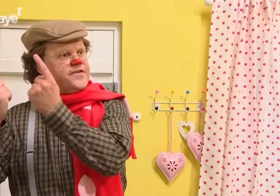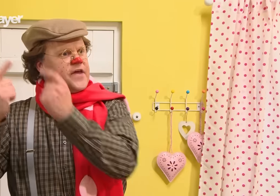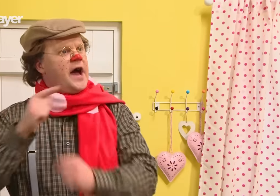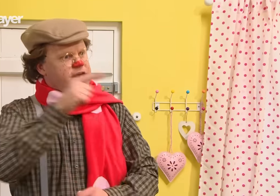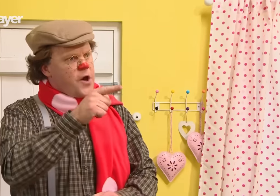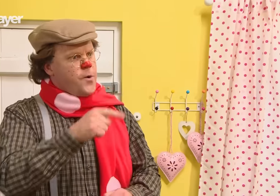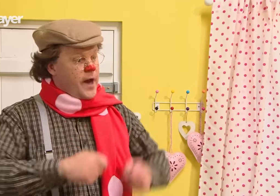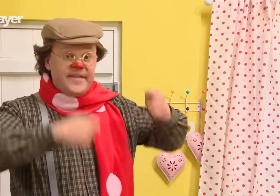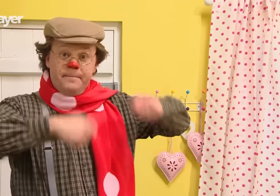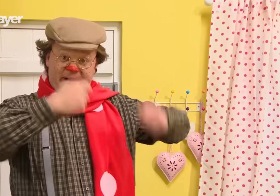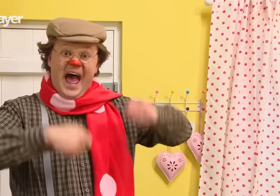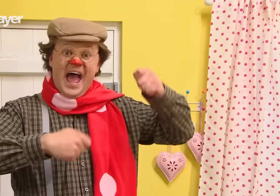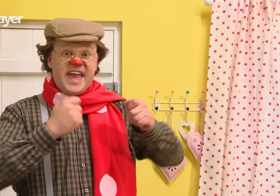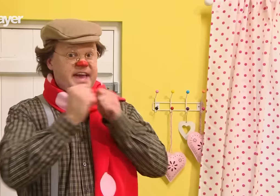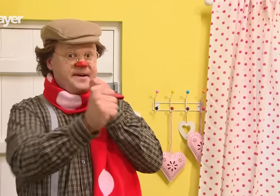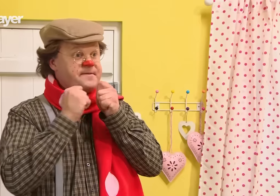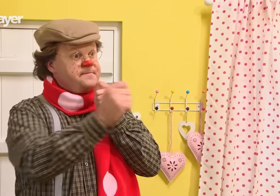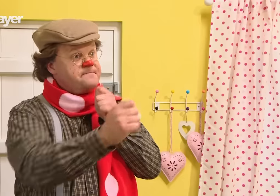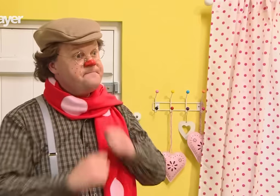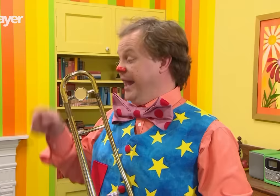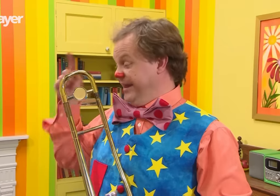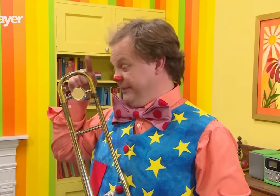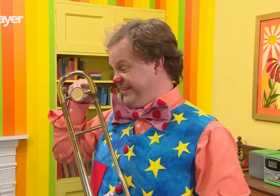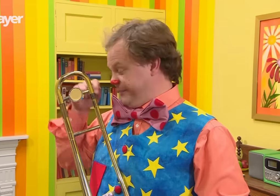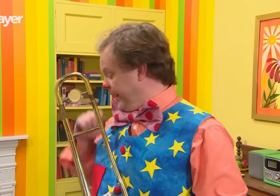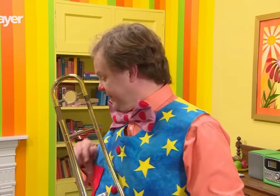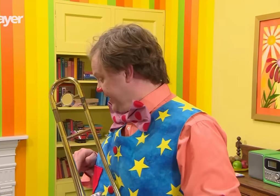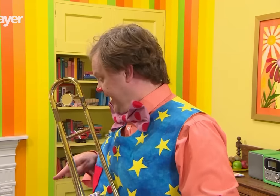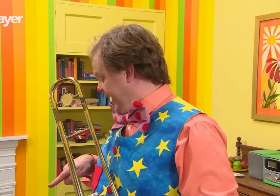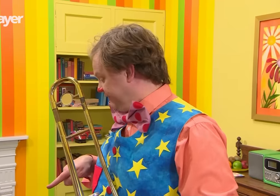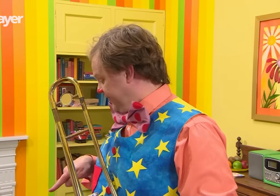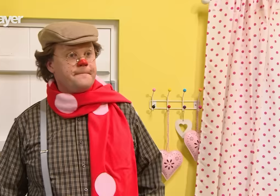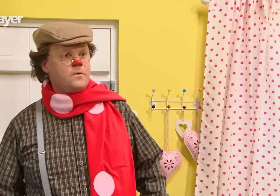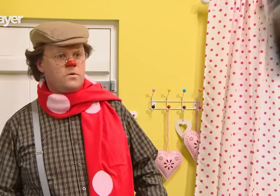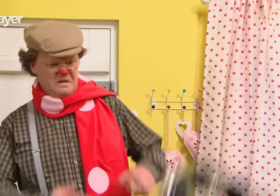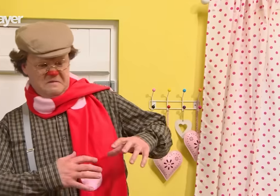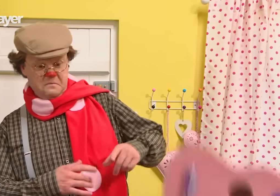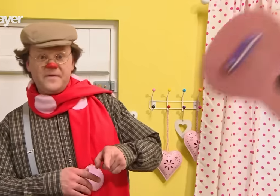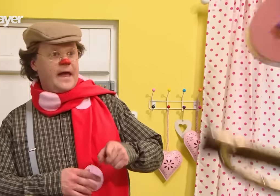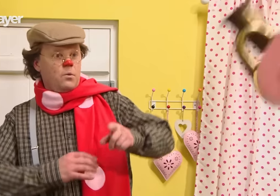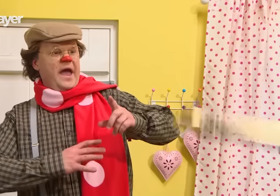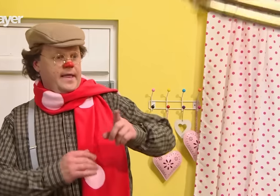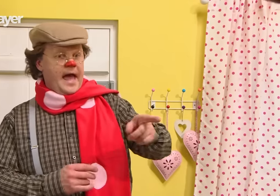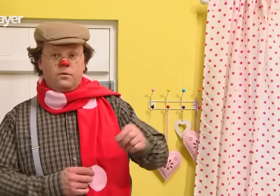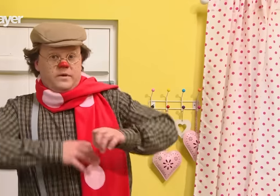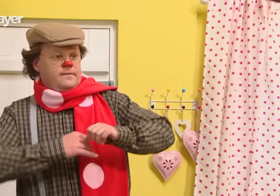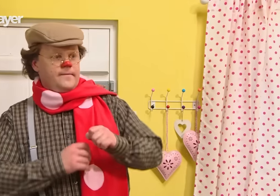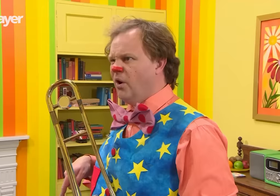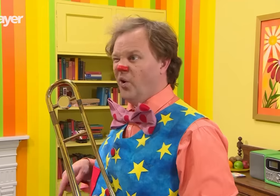Instruments are you going to play? Well, there was this one, and then I've got that one, and this one, and all